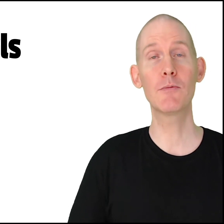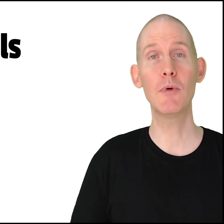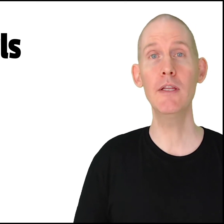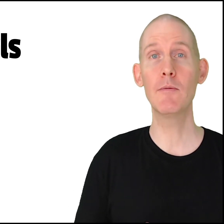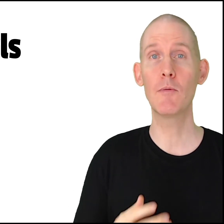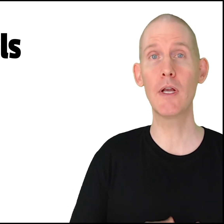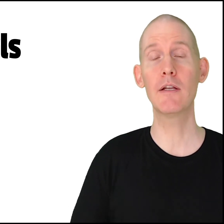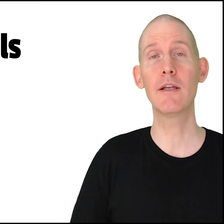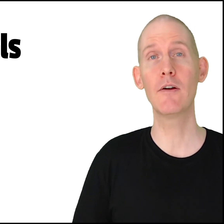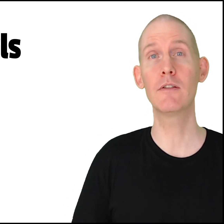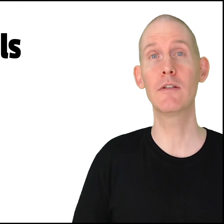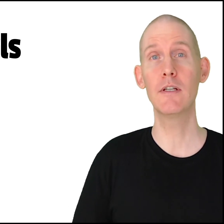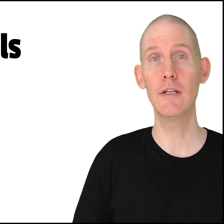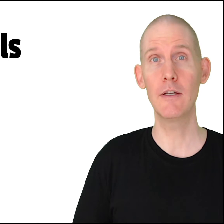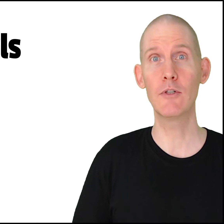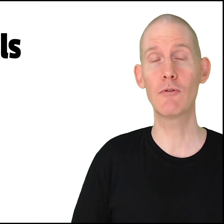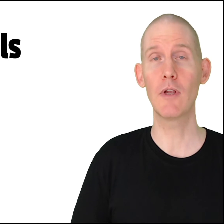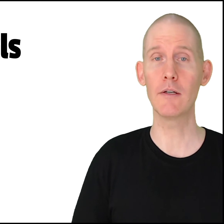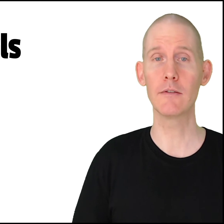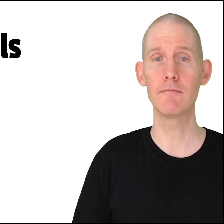speed, then we'll break it down into individual letters.